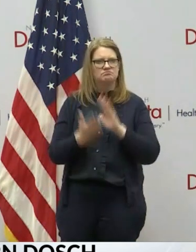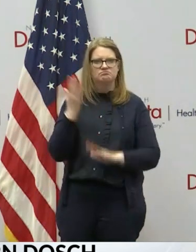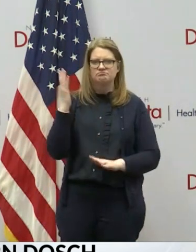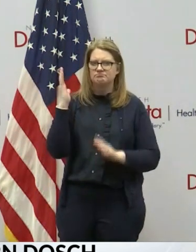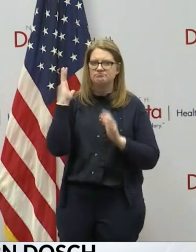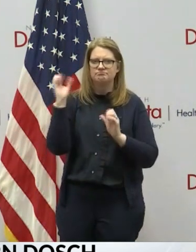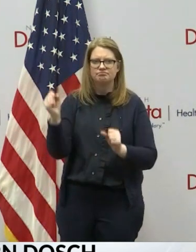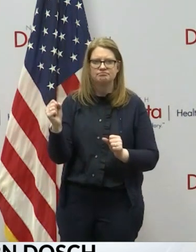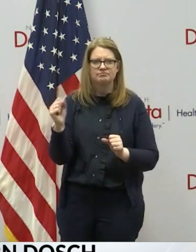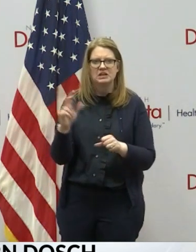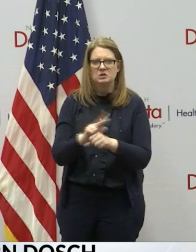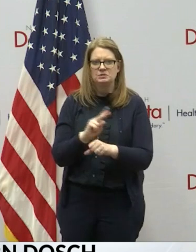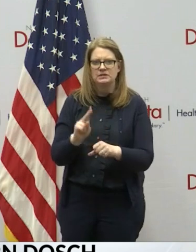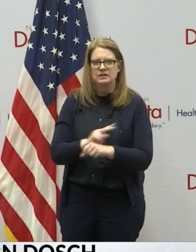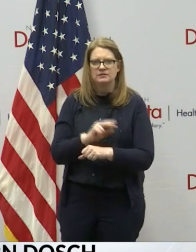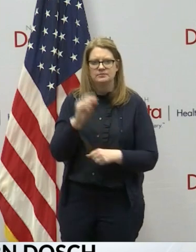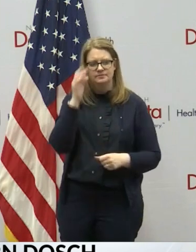soon.